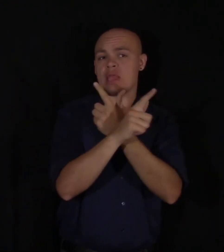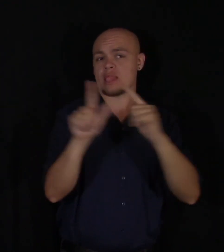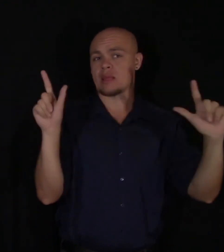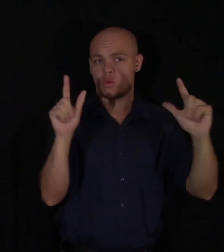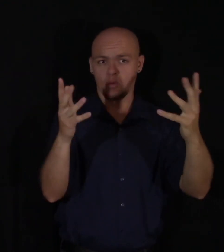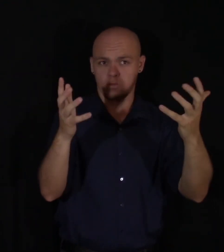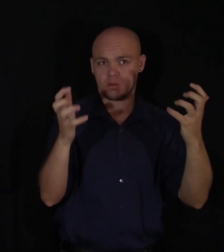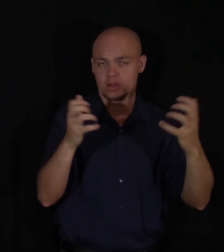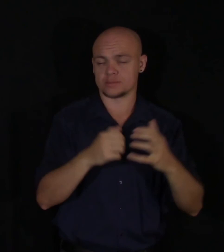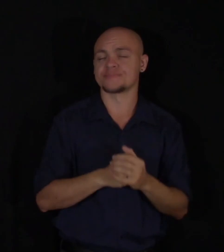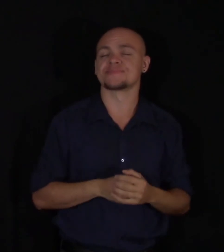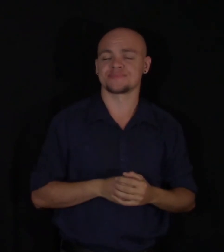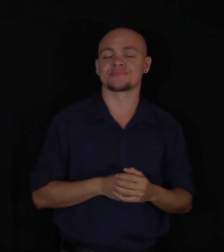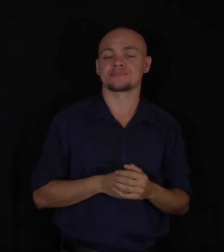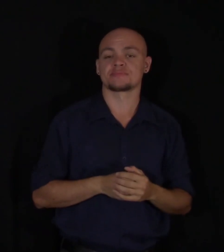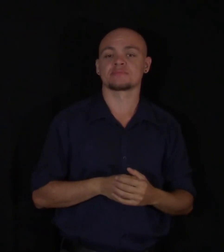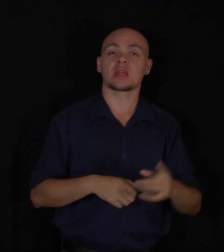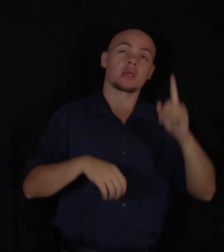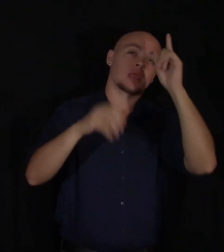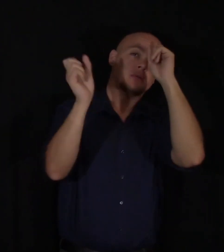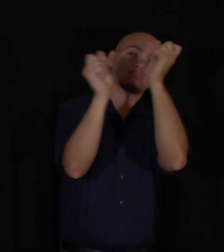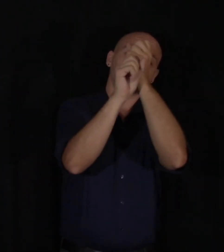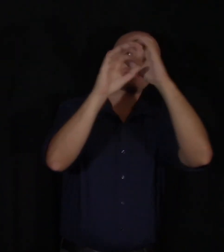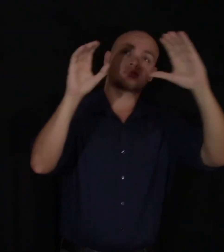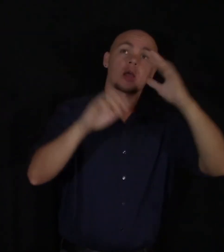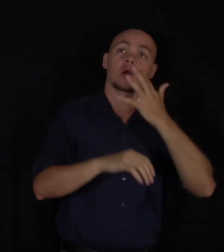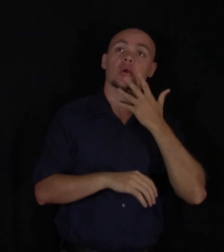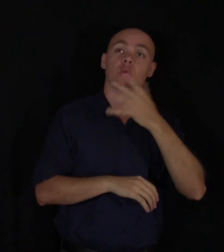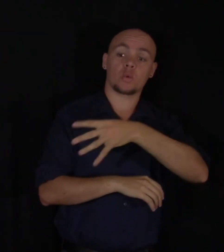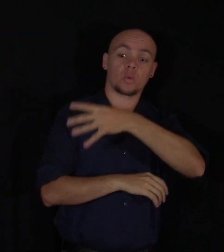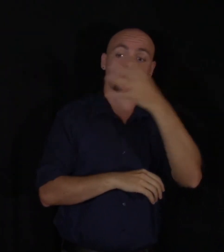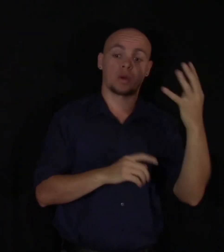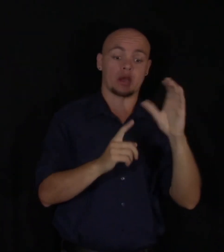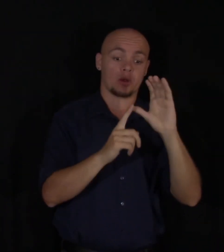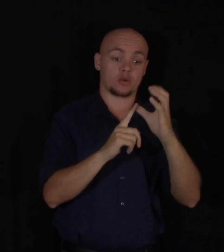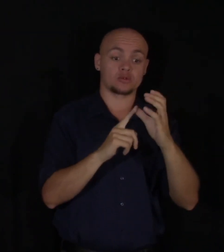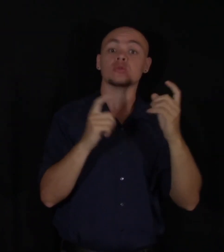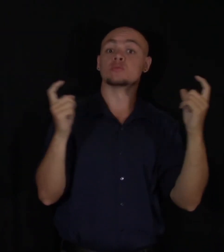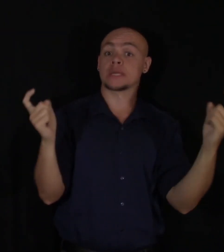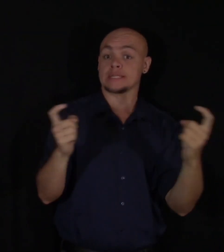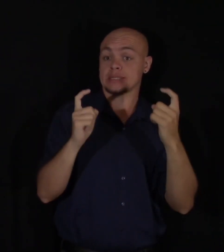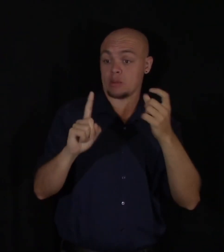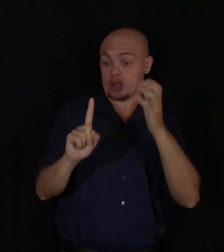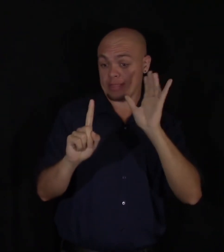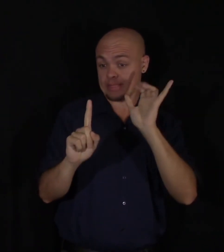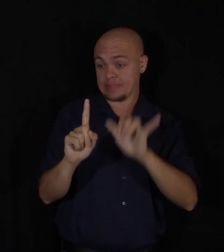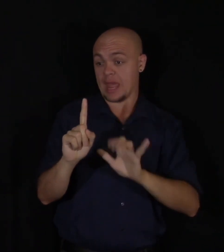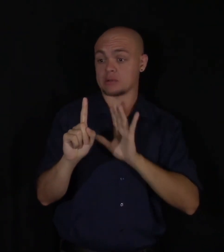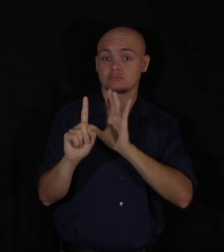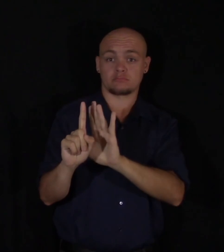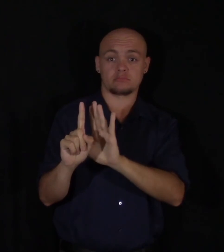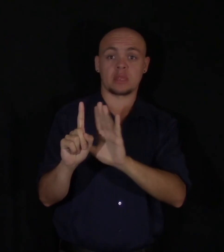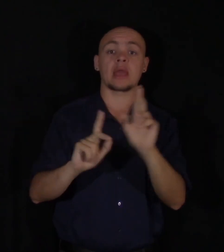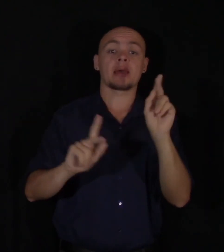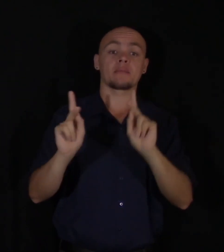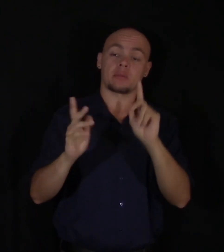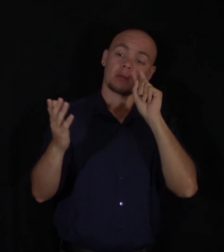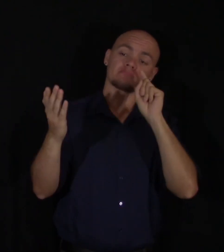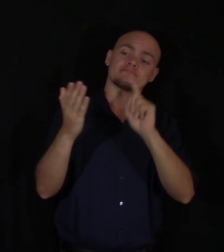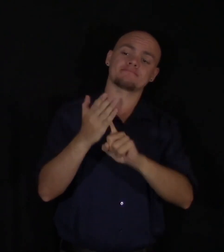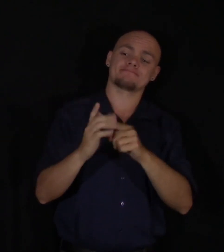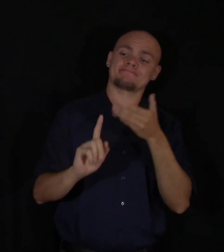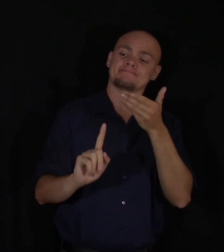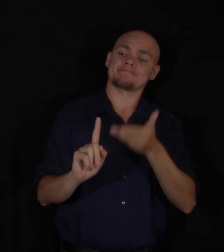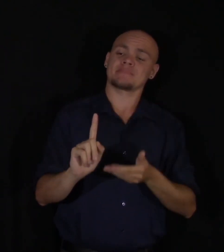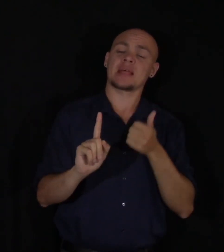My vision of a queer culture where we not only celebrate queerness, but acknowledge queer folks for being